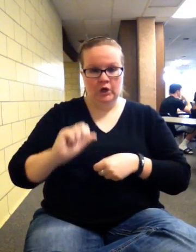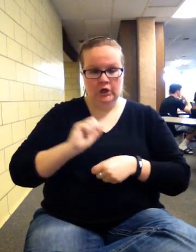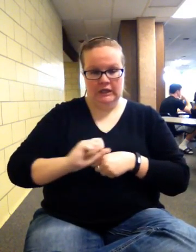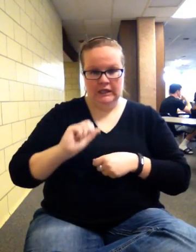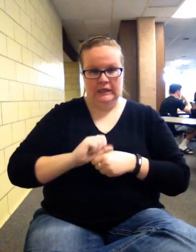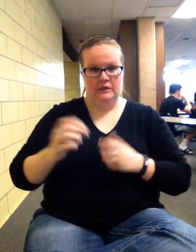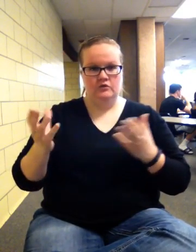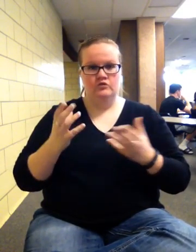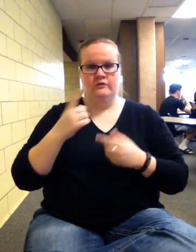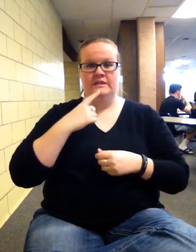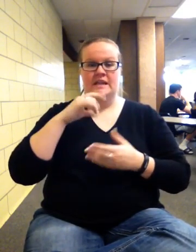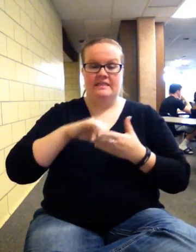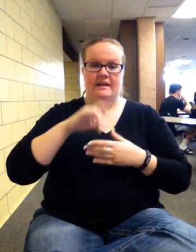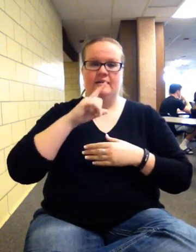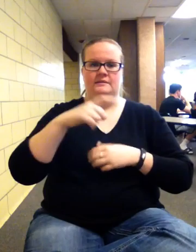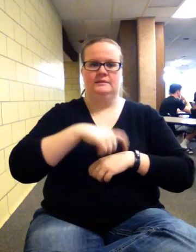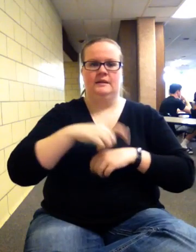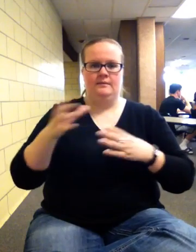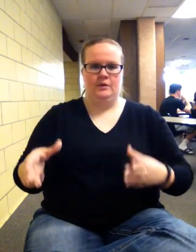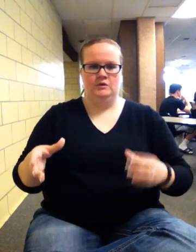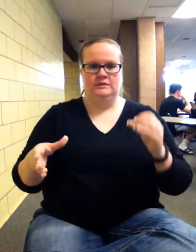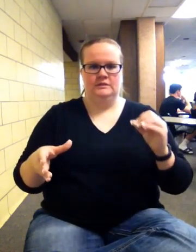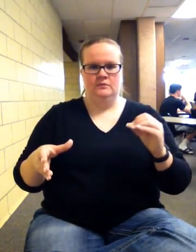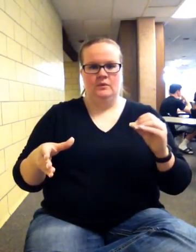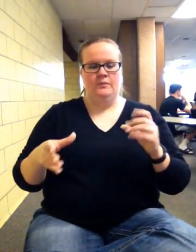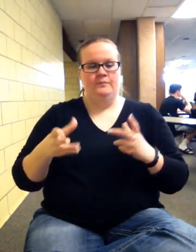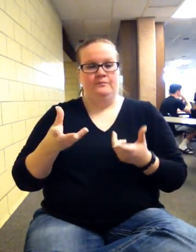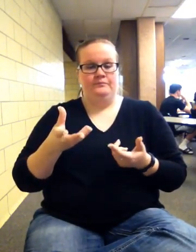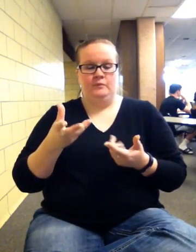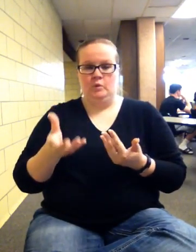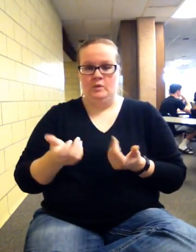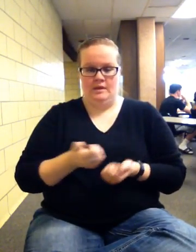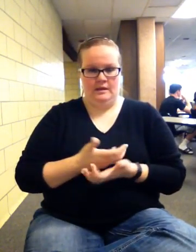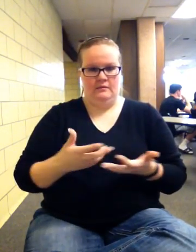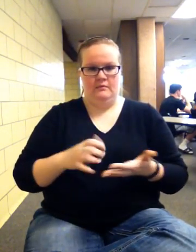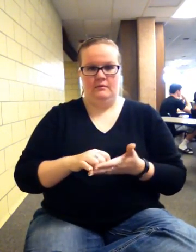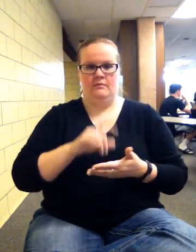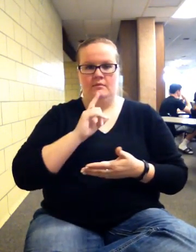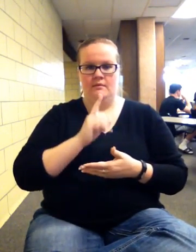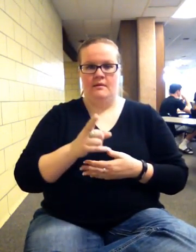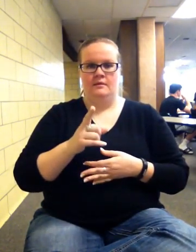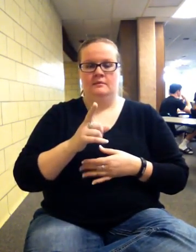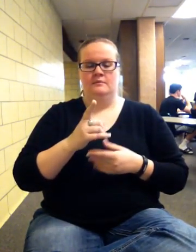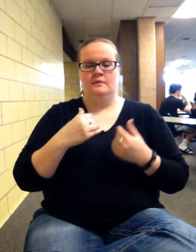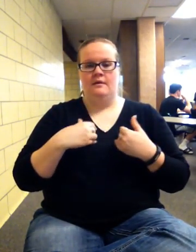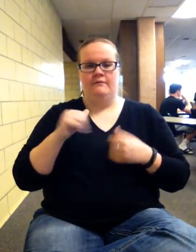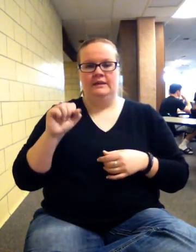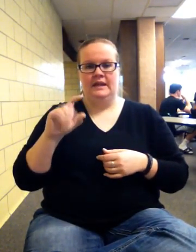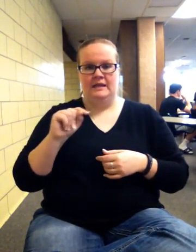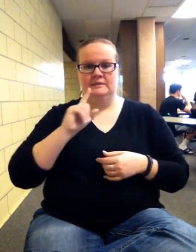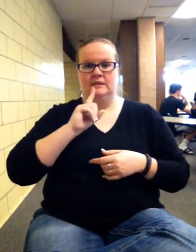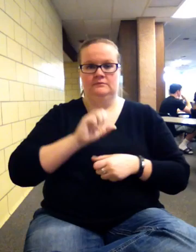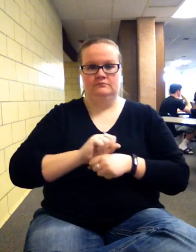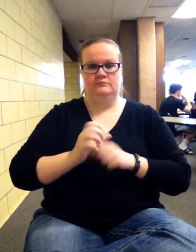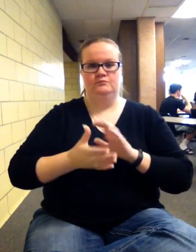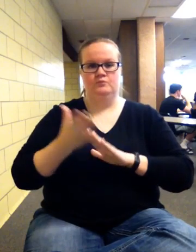that's your time period zero expense. So anything that goes into getting an asset up and running is part of your